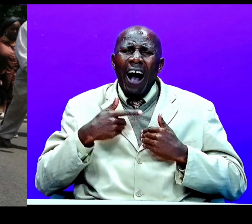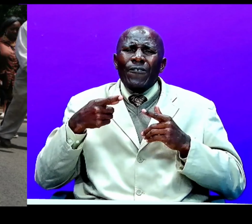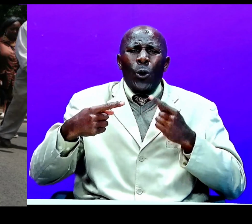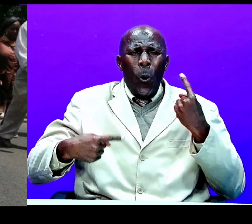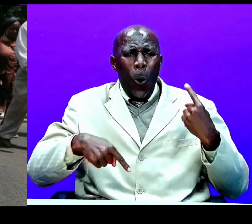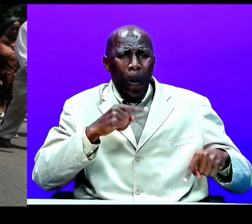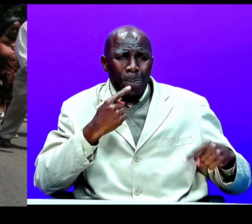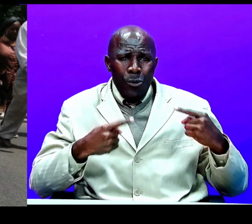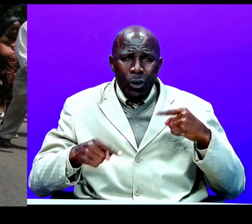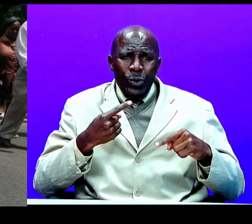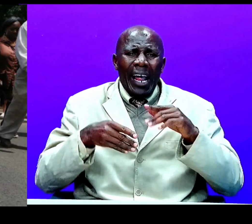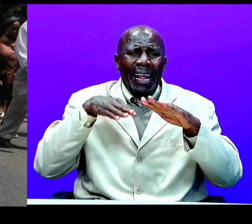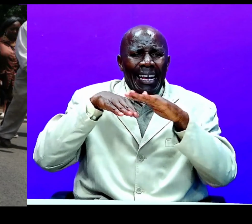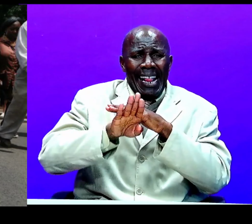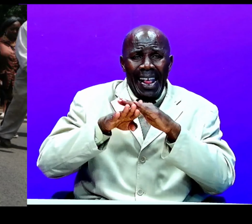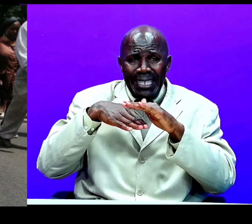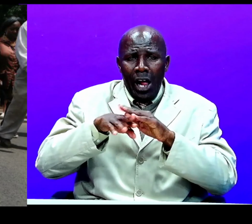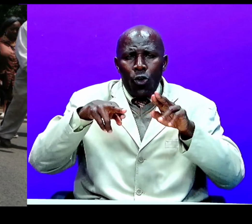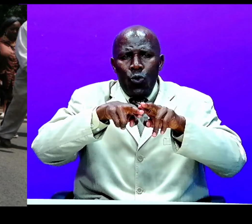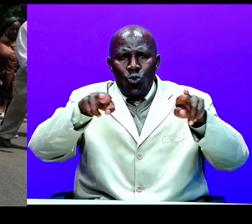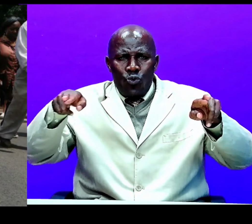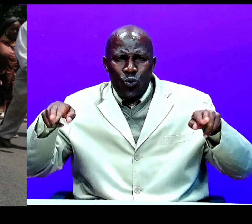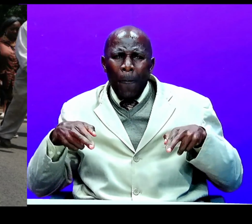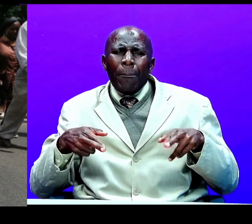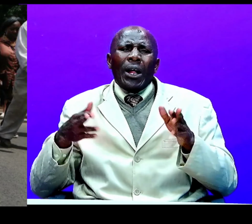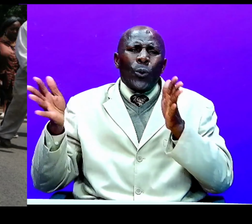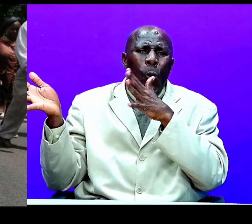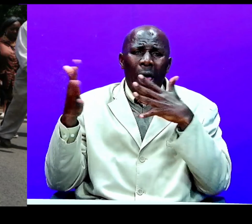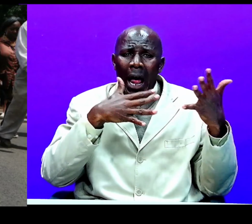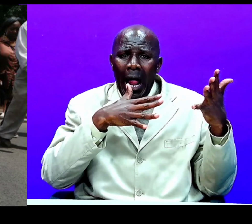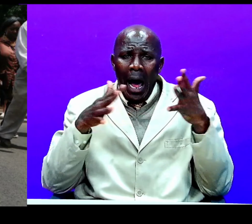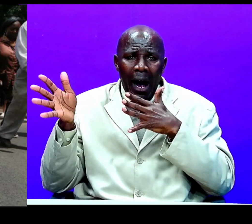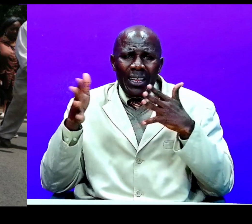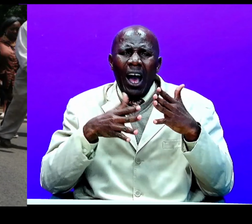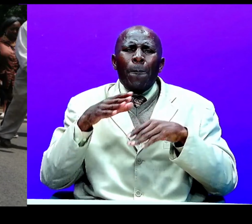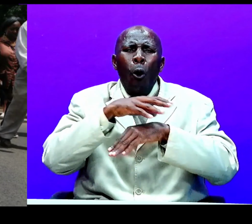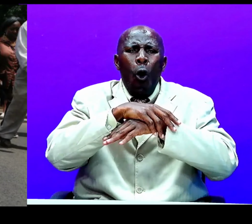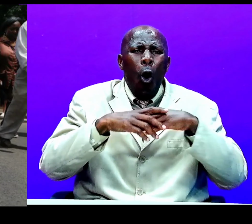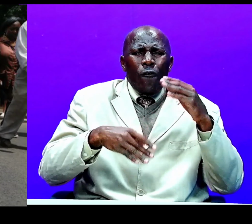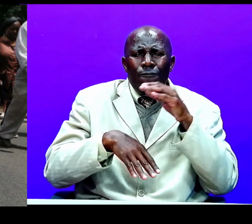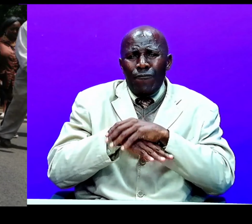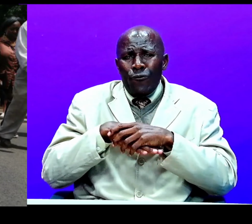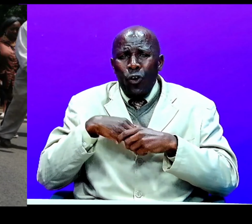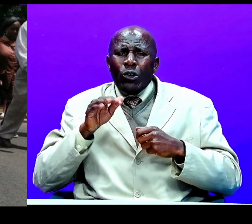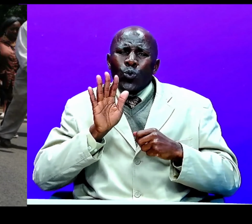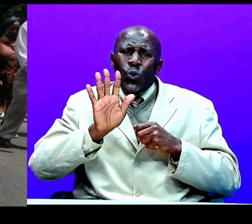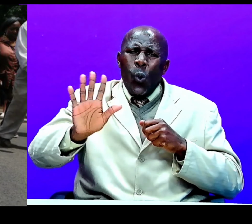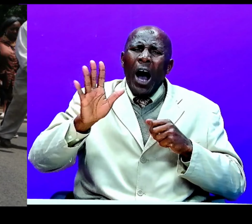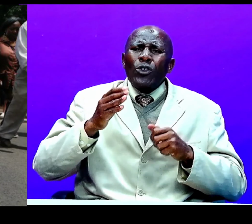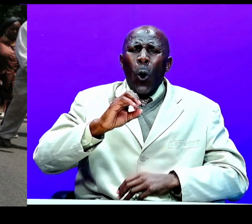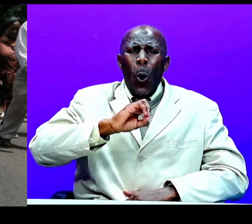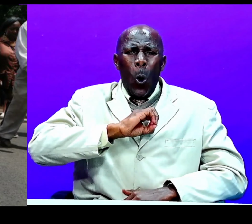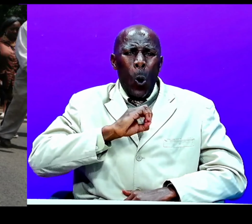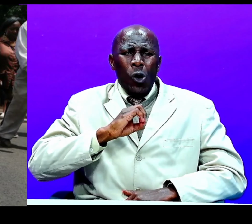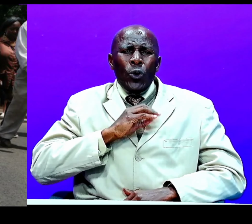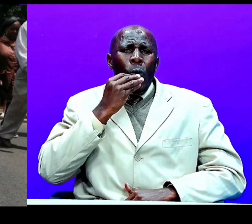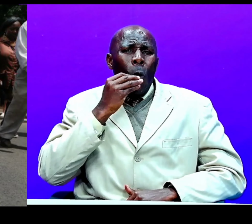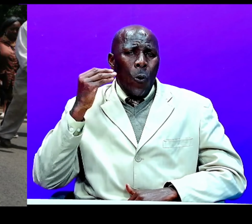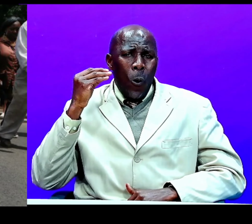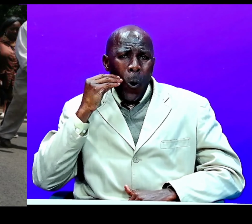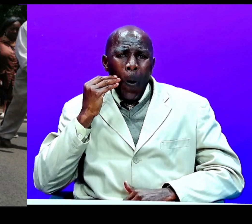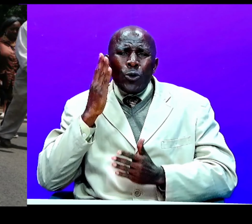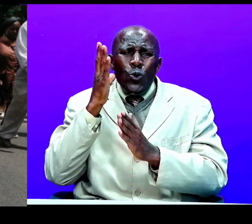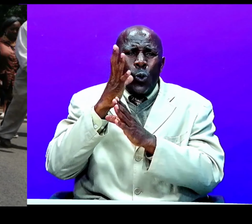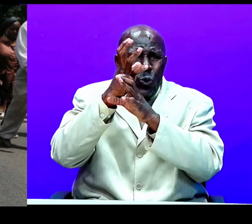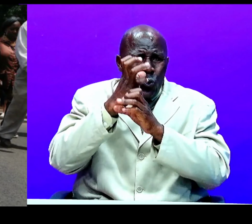Whether it's the comfort of your own home or a trusted friend's place, make sure it's not just